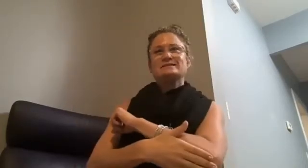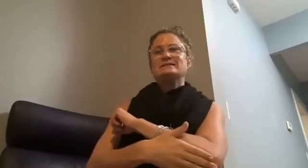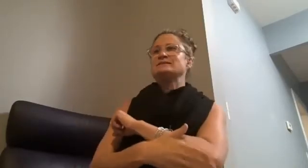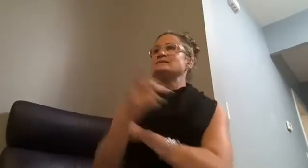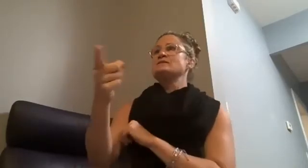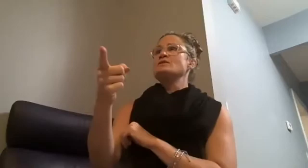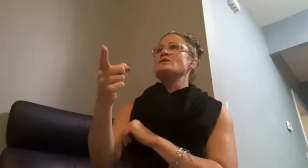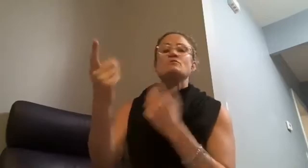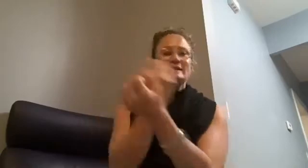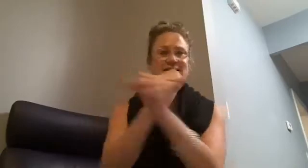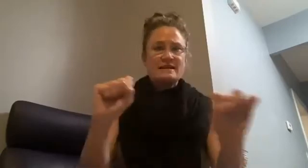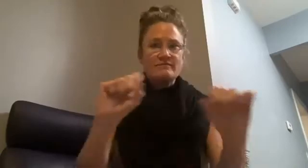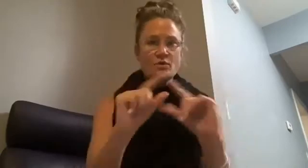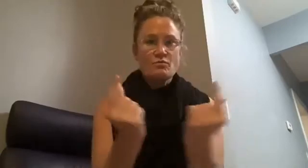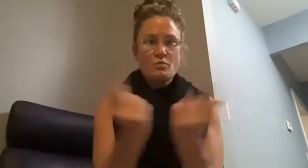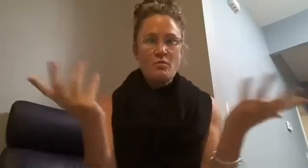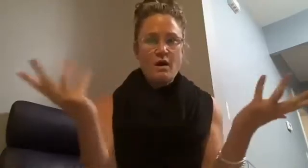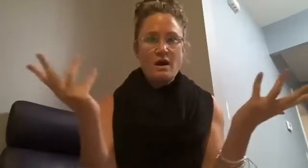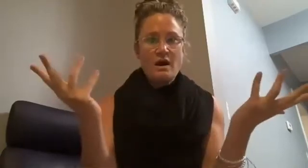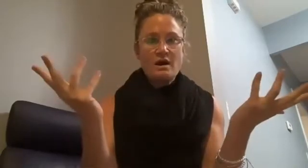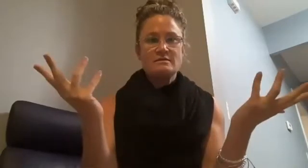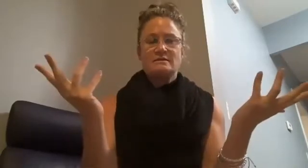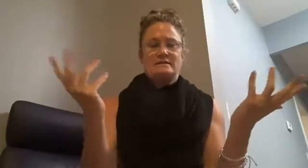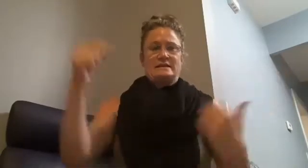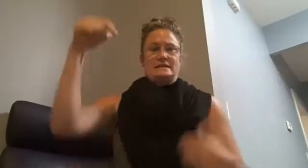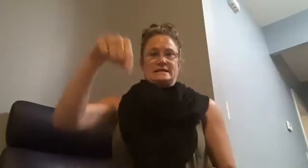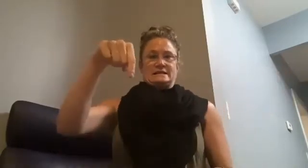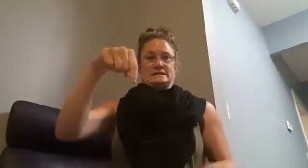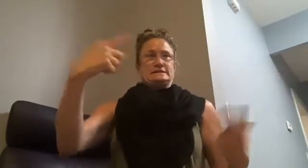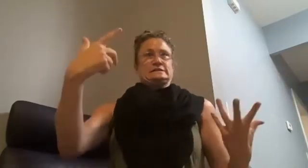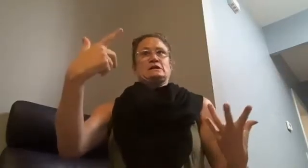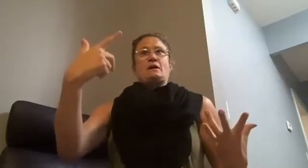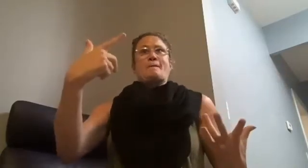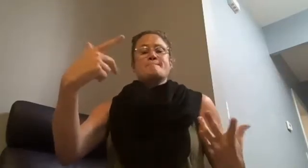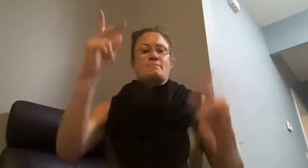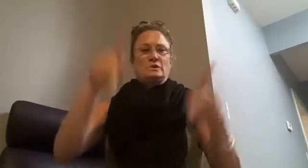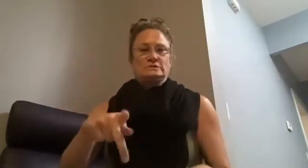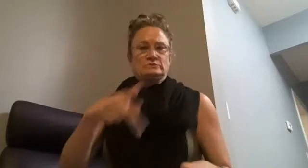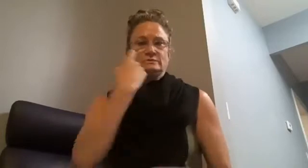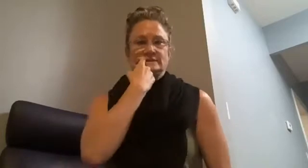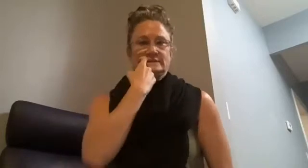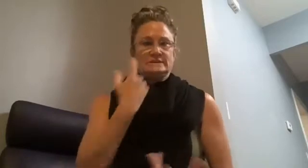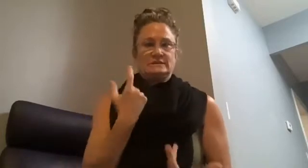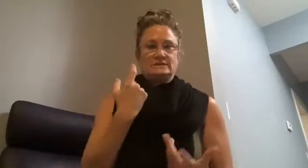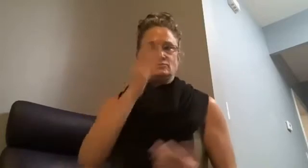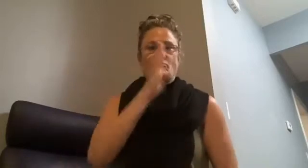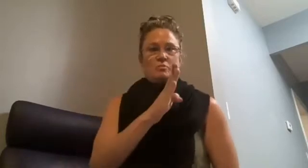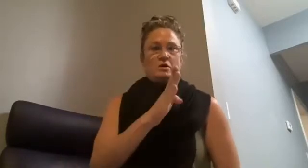that group was this young millennial that had gotten sober not long before this happened, that was like the only person at the